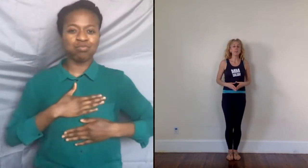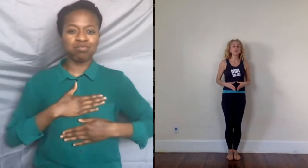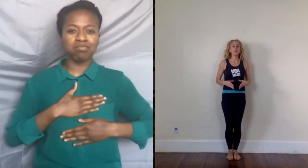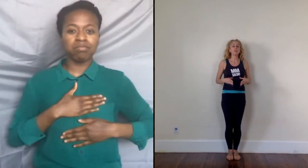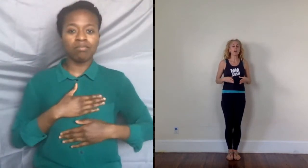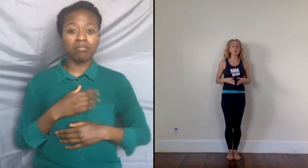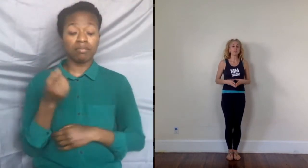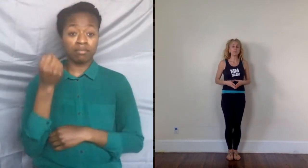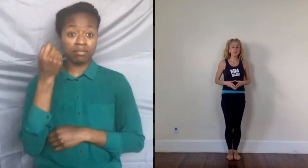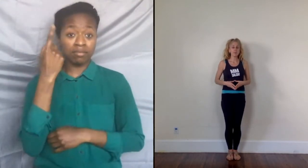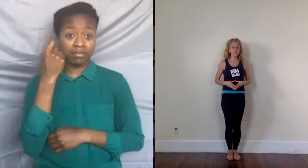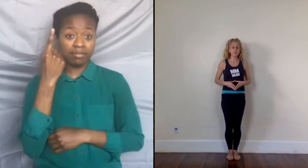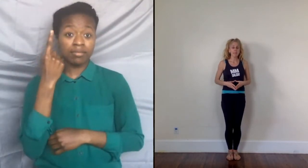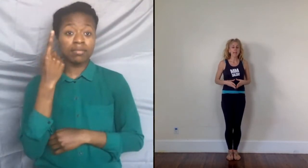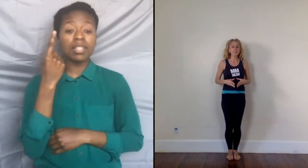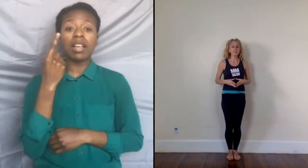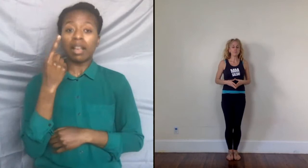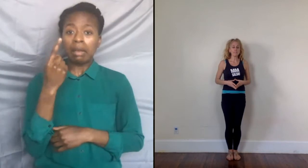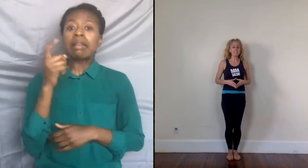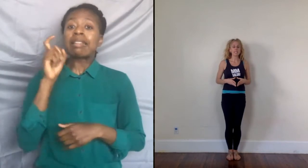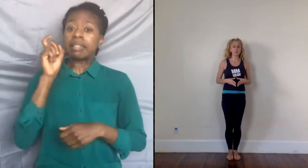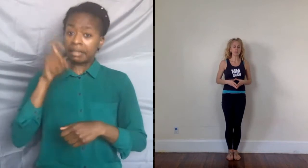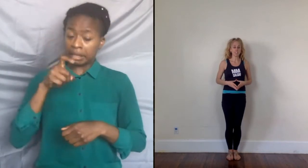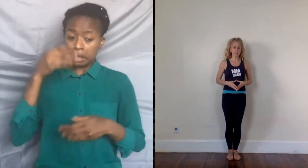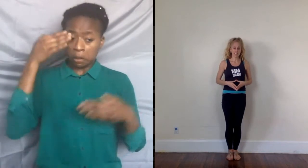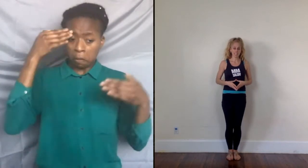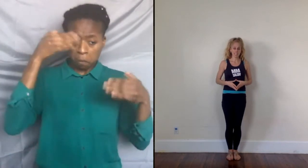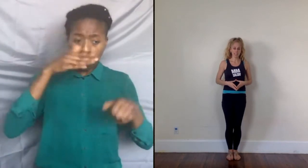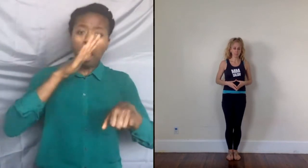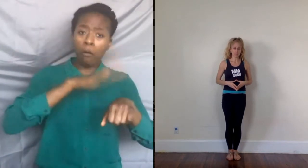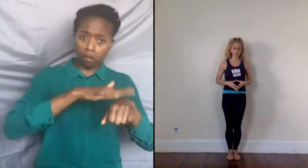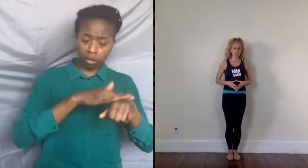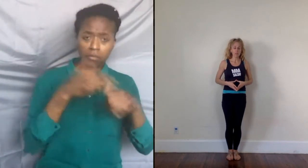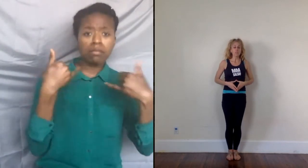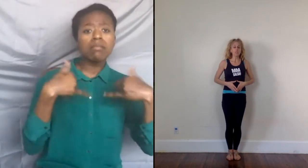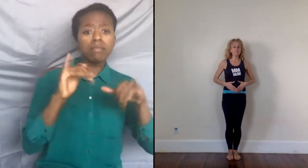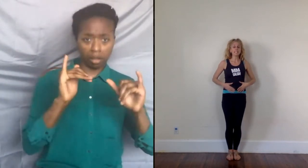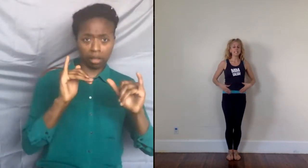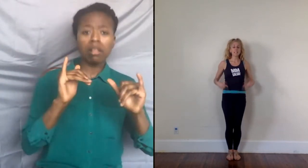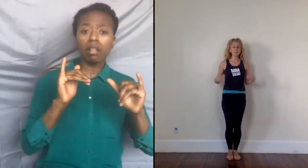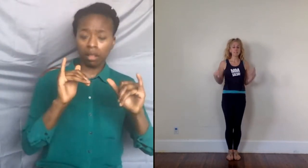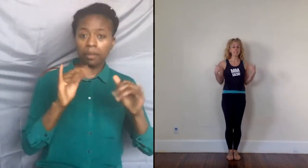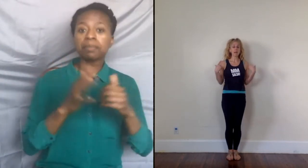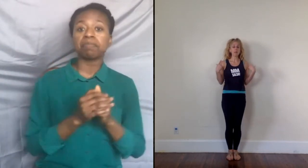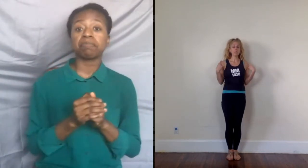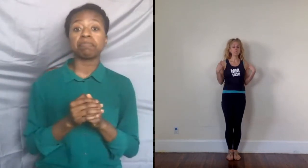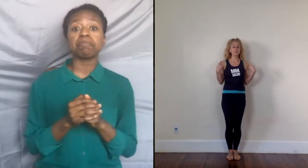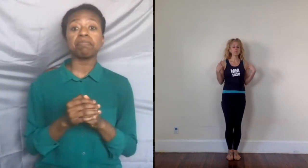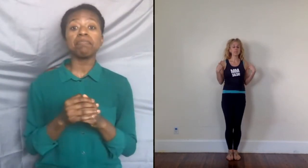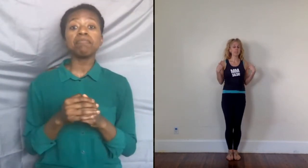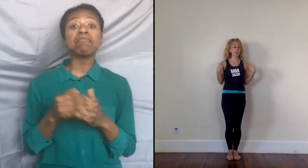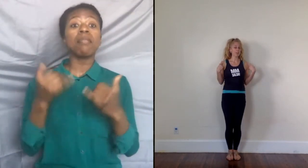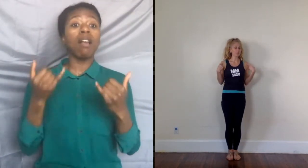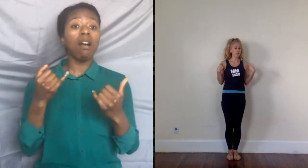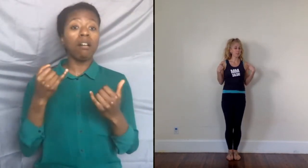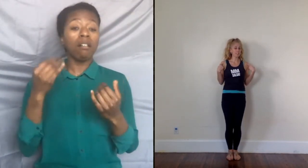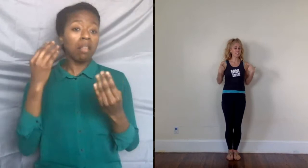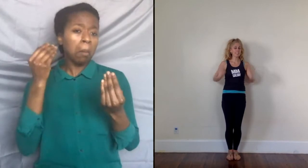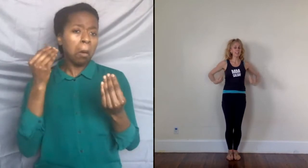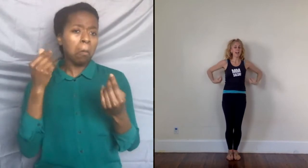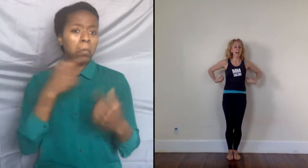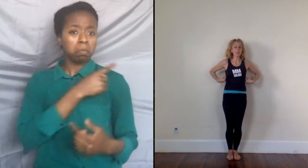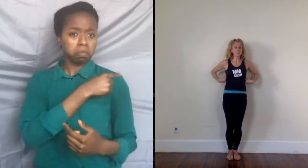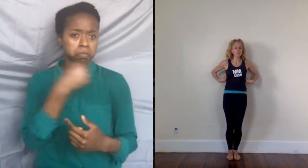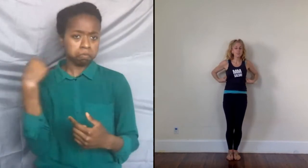from our enjoyment of the rhythm and the beat that we're sharing together. So let's take a peek at what we can do to get our